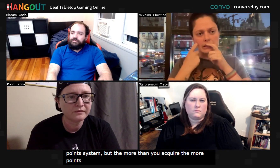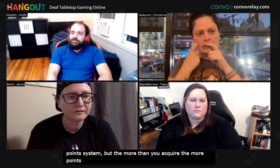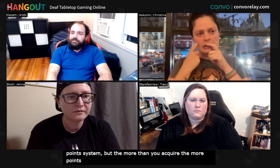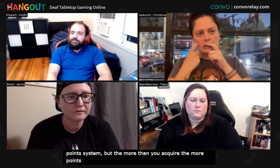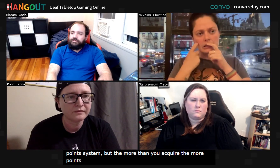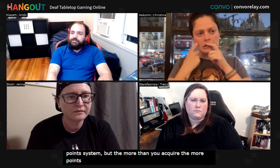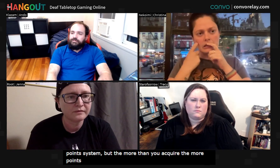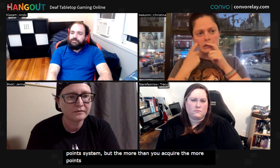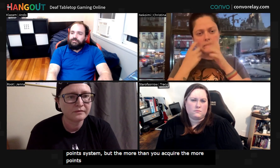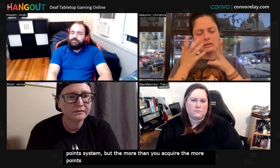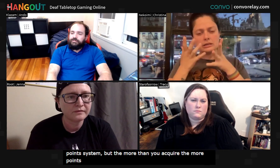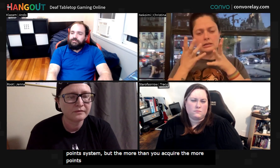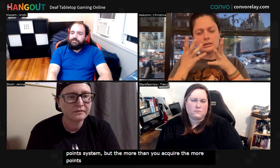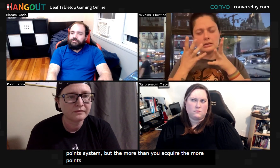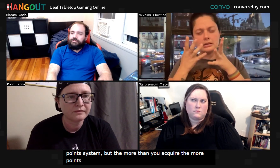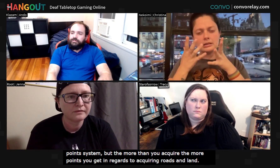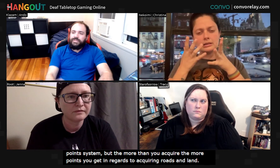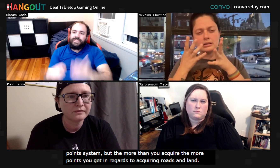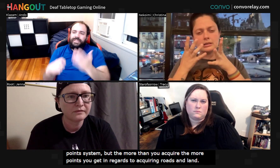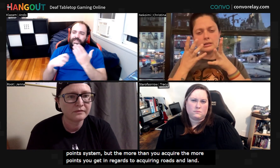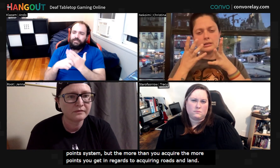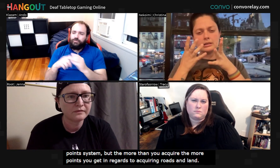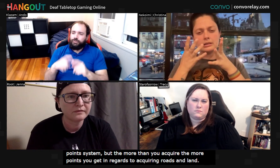another game that I see,